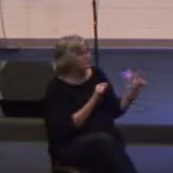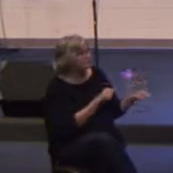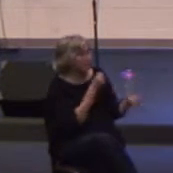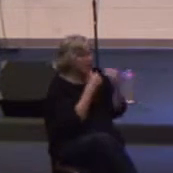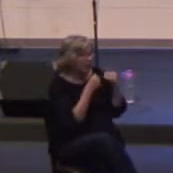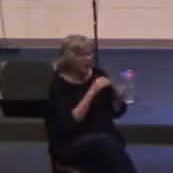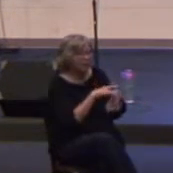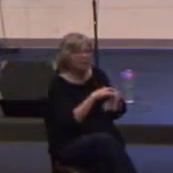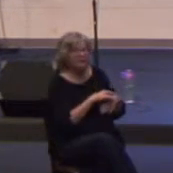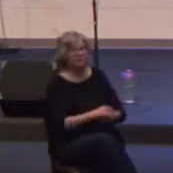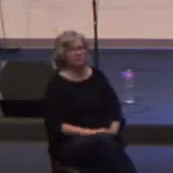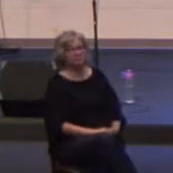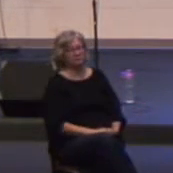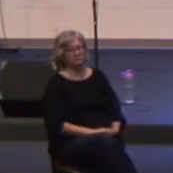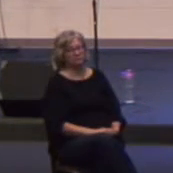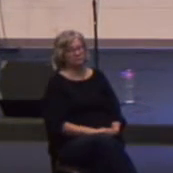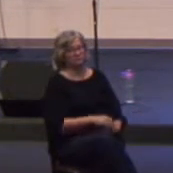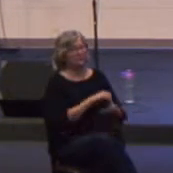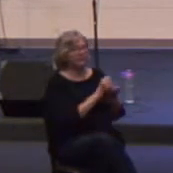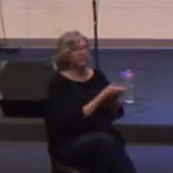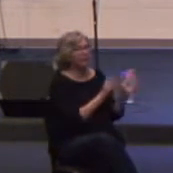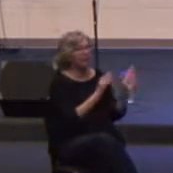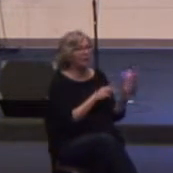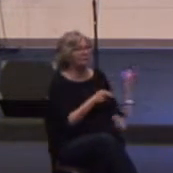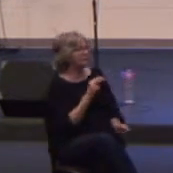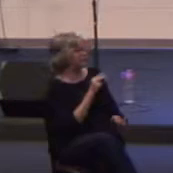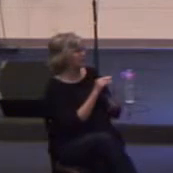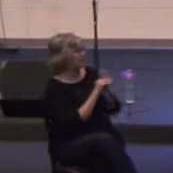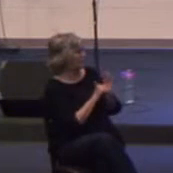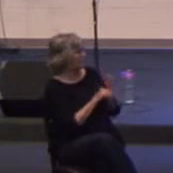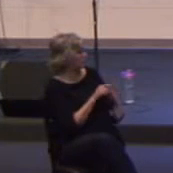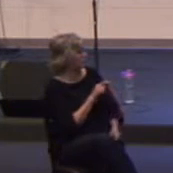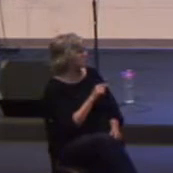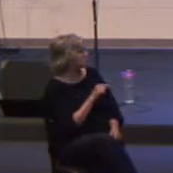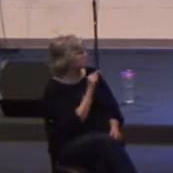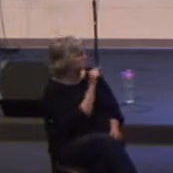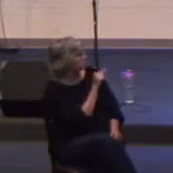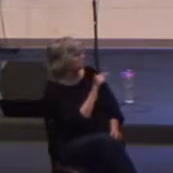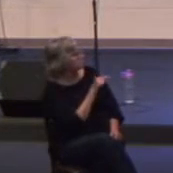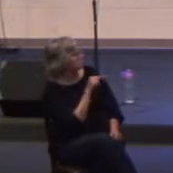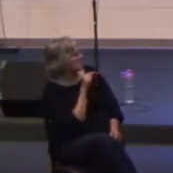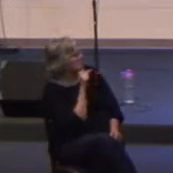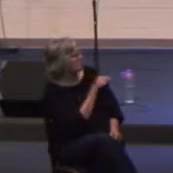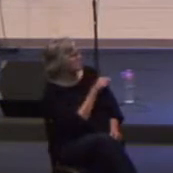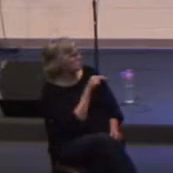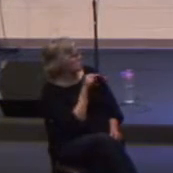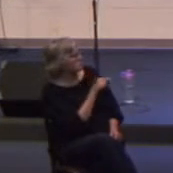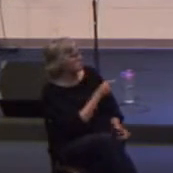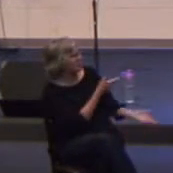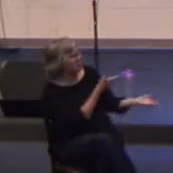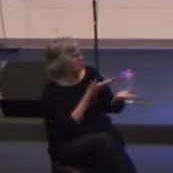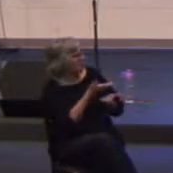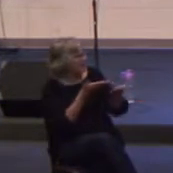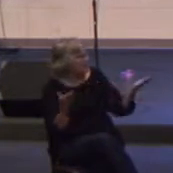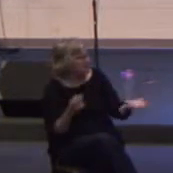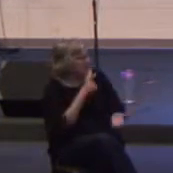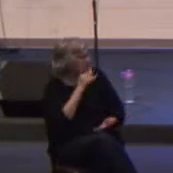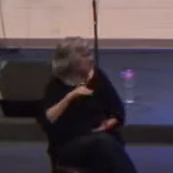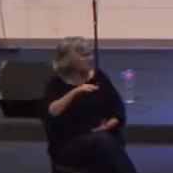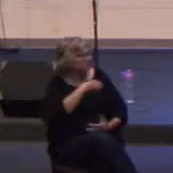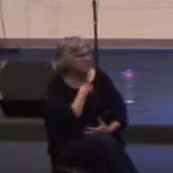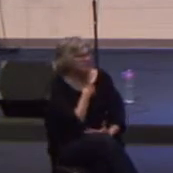meat in a pot. And then they look at Moses and Aaron, "But you have brought us out into this desert to starve this